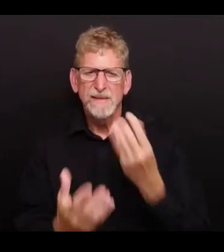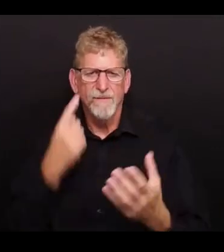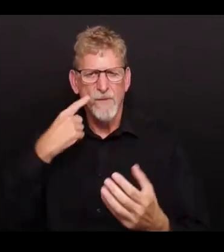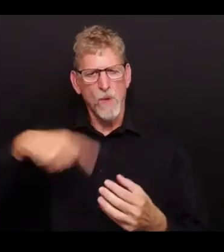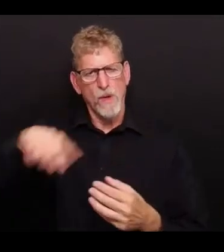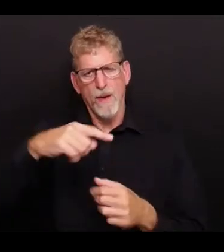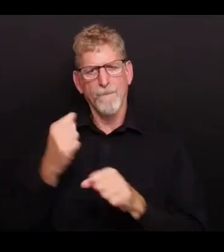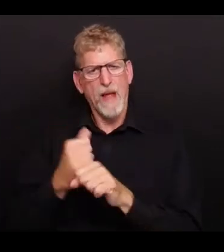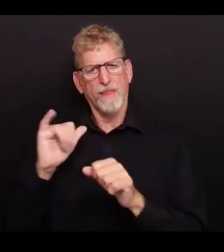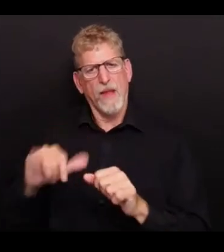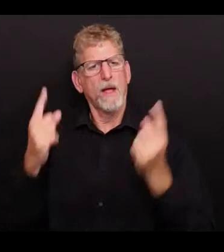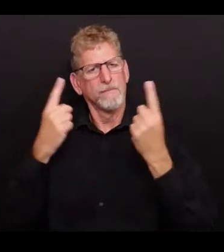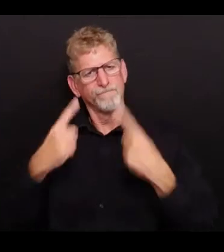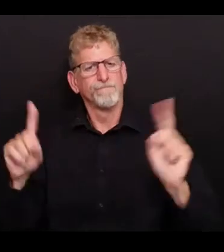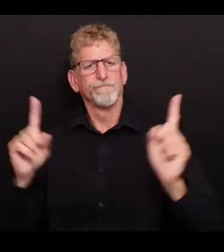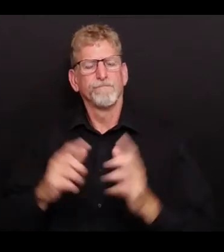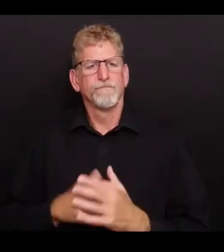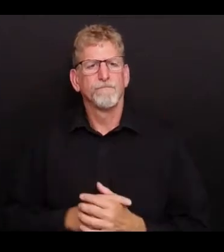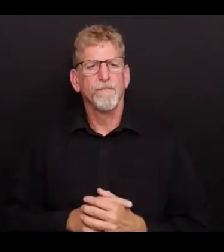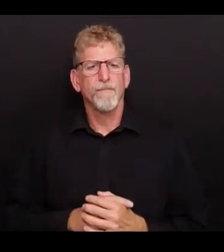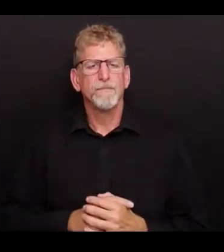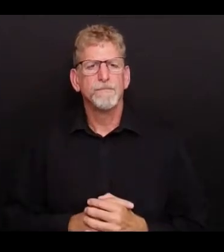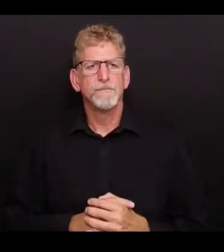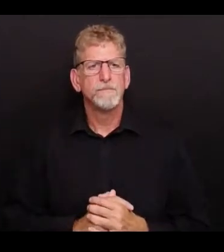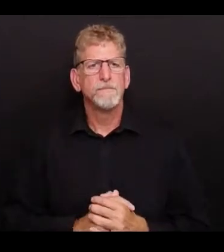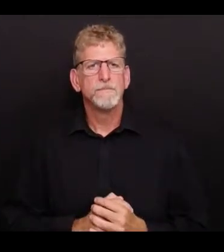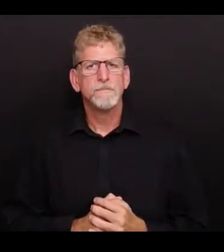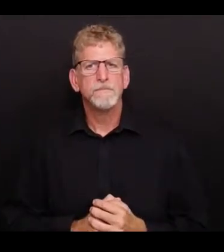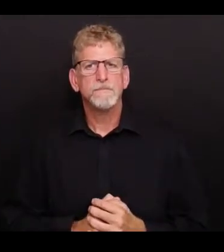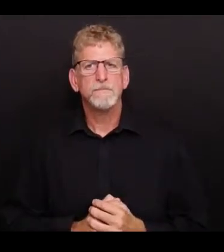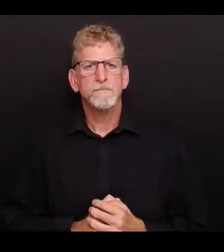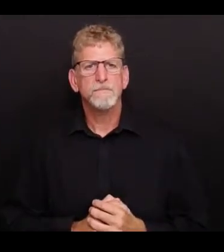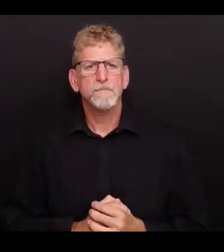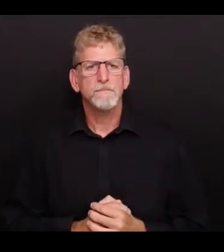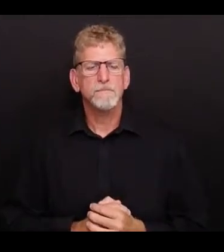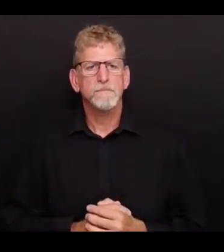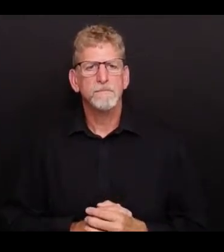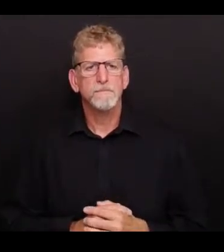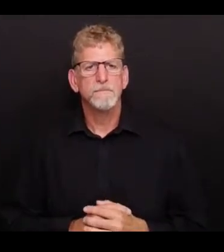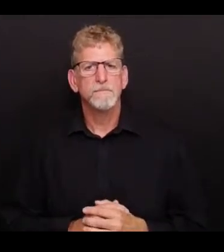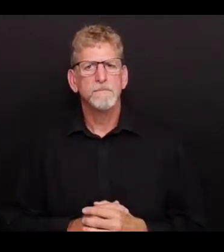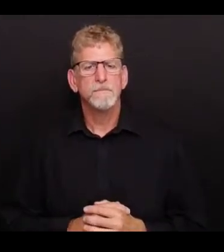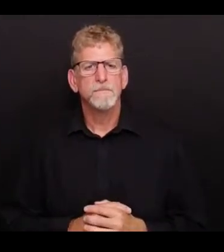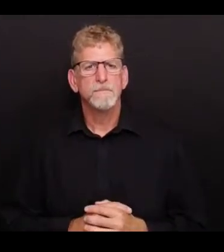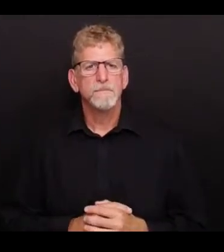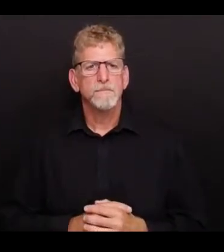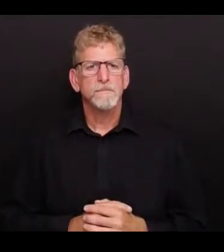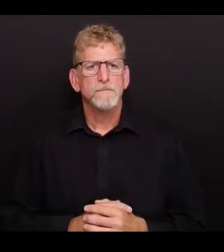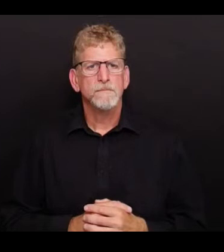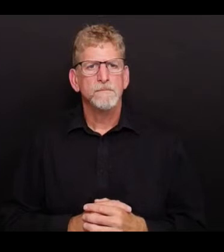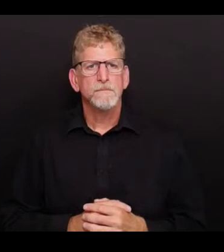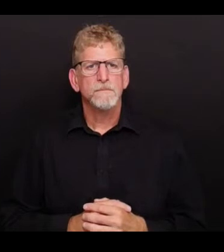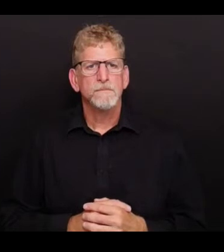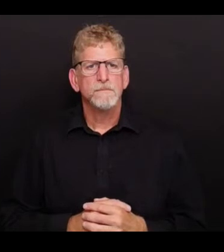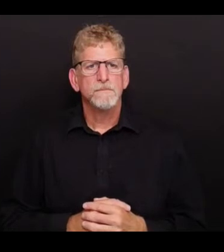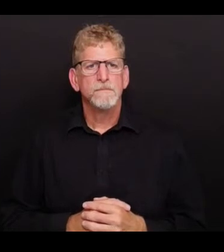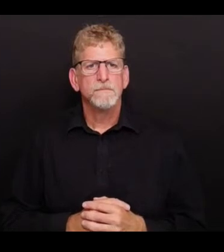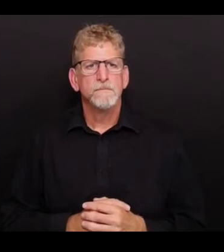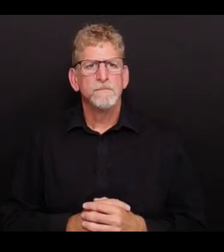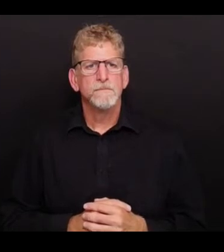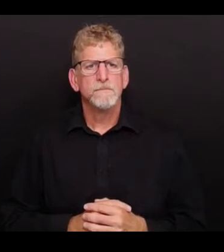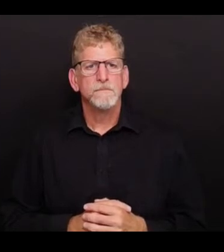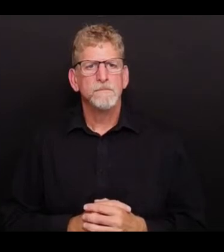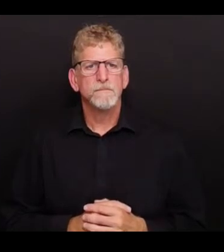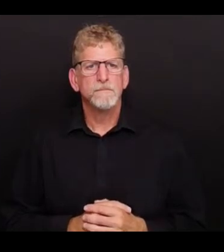the call with us today, school nurse Annie Lombard-Benson, is here to talk about what she is doing in her community and how we can all help to protect